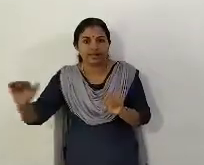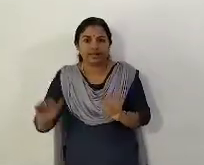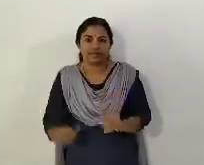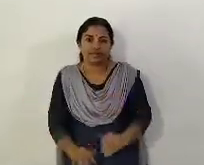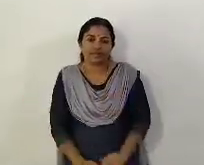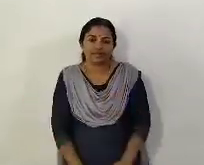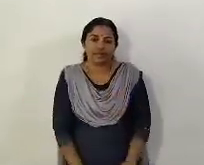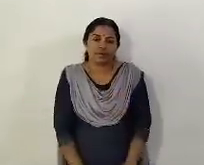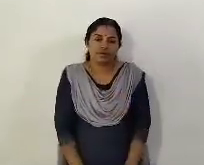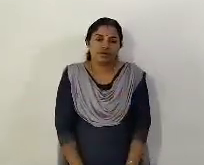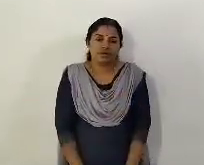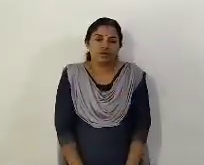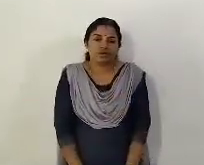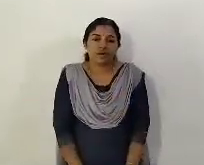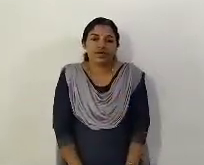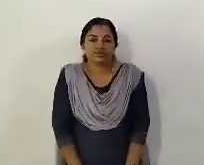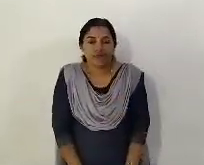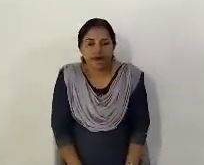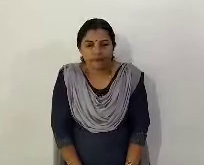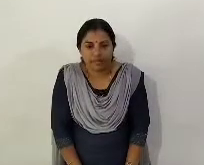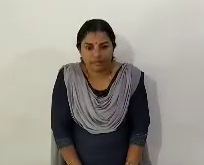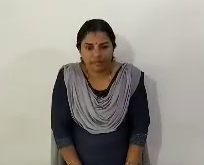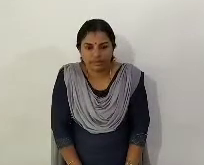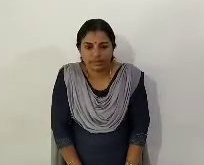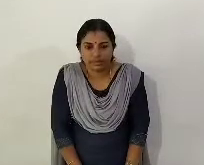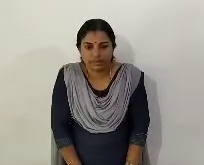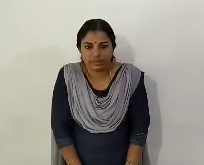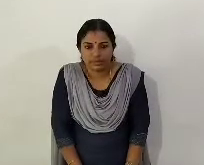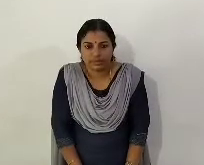clarity. Why it's happened?